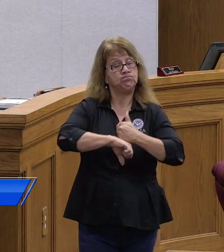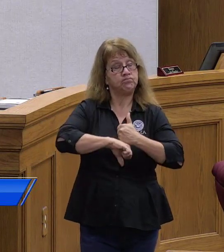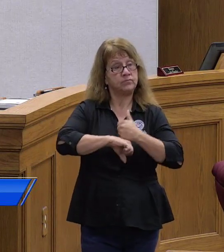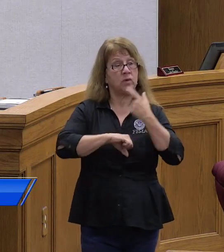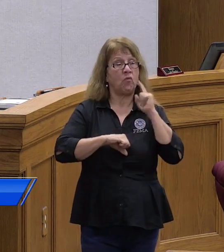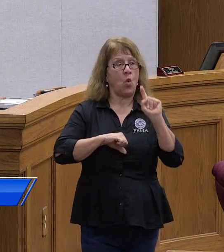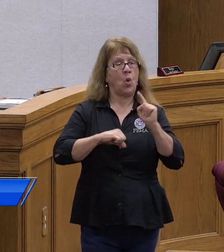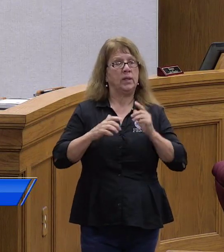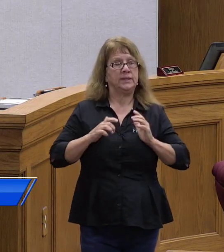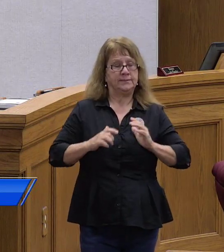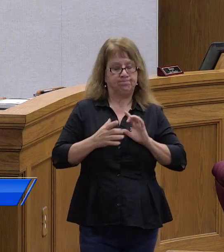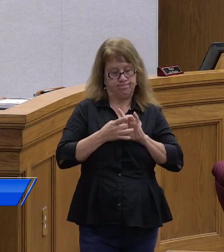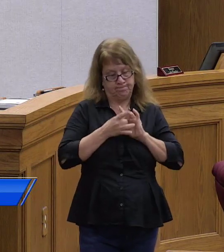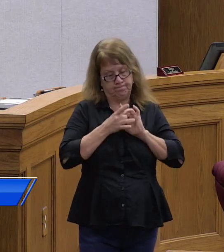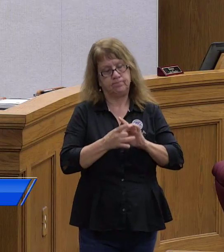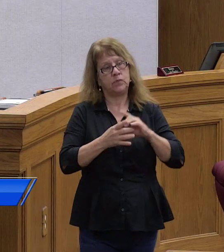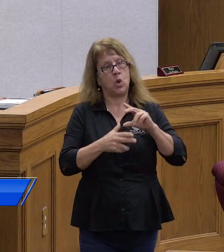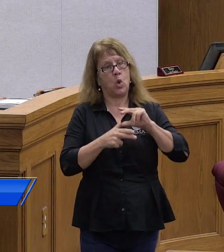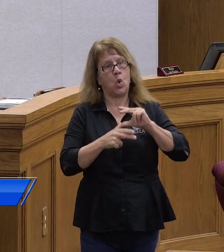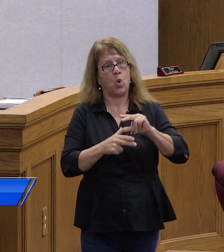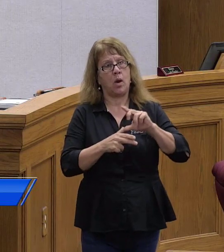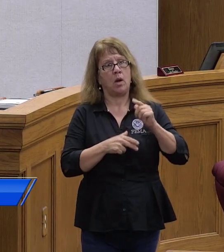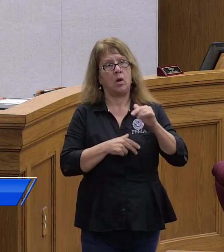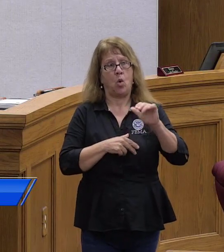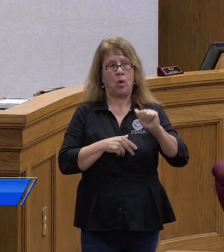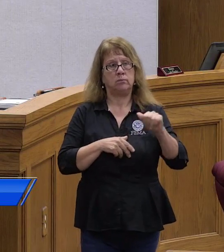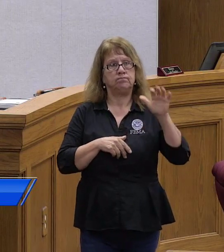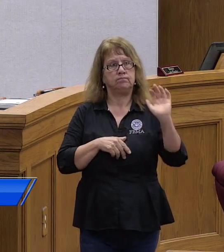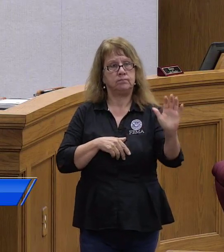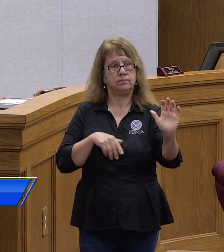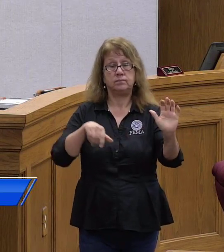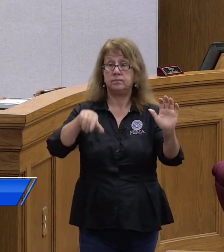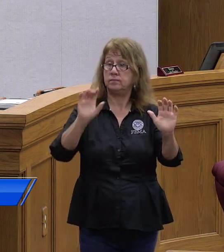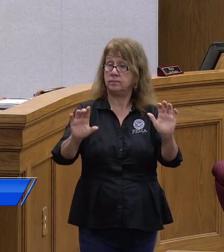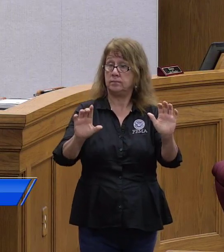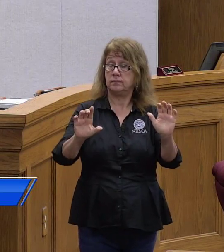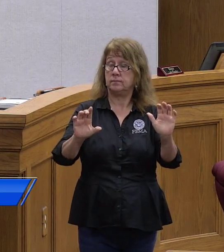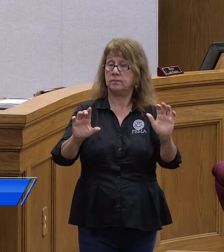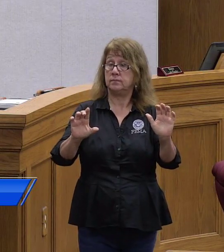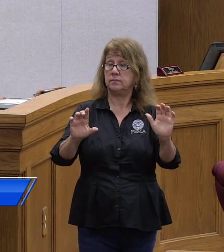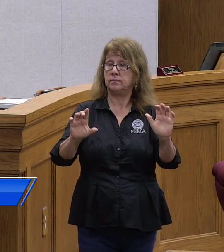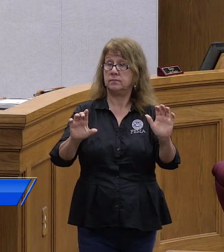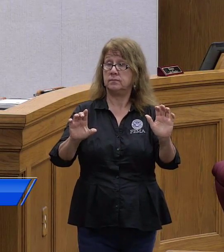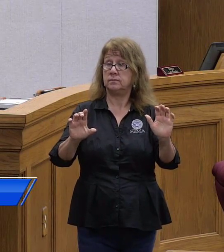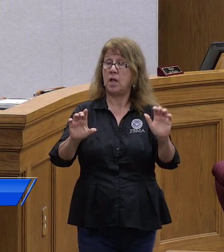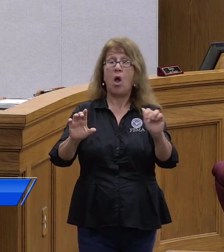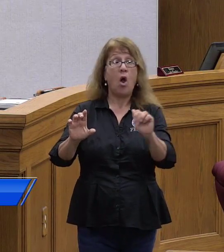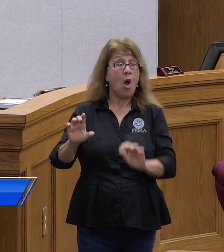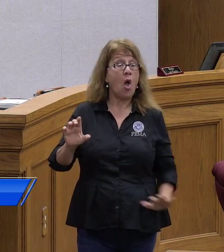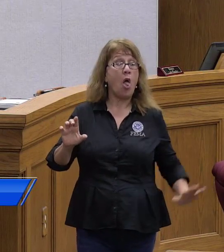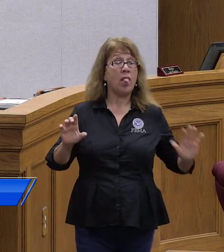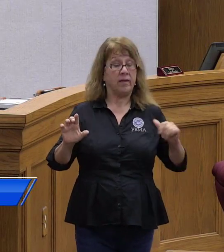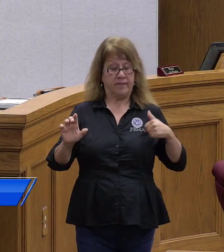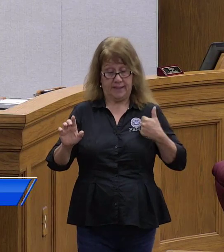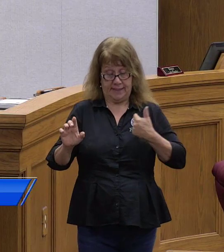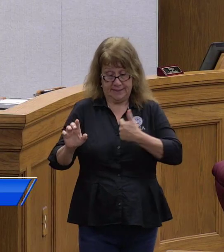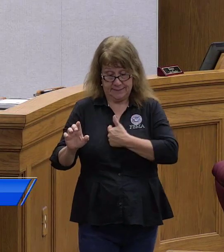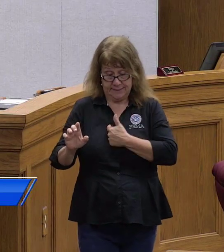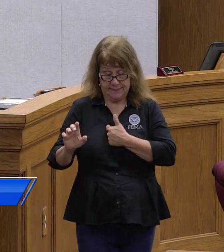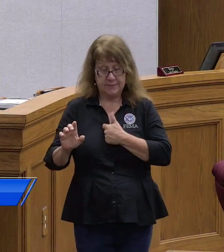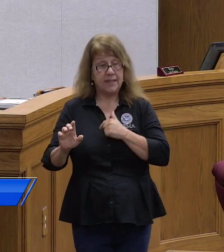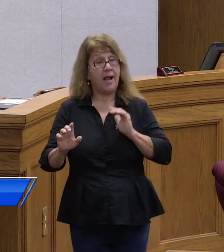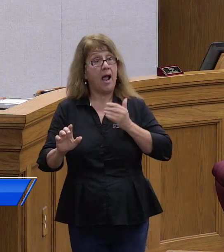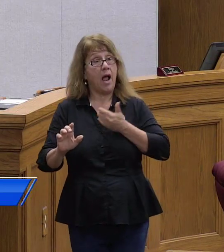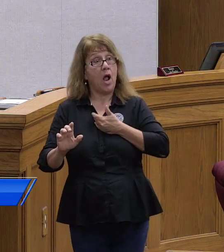customers related to Hurricane Laura right here in these two parishes. So on behalf of all of us at Entergy and all of the contractors that have worked